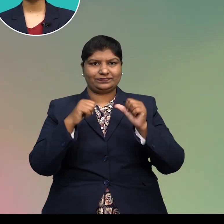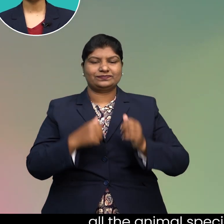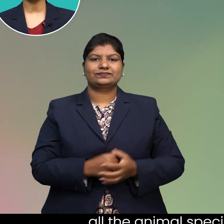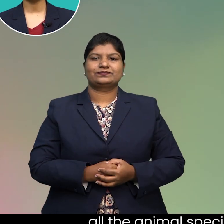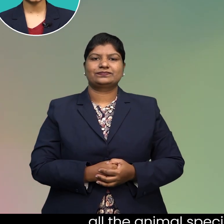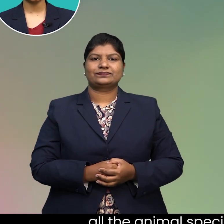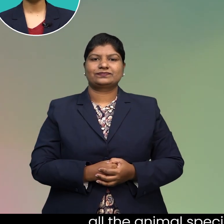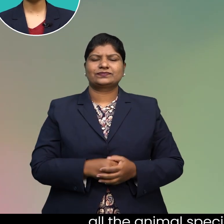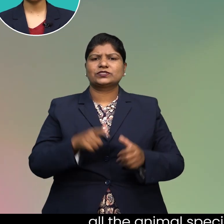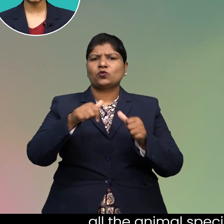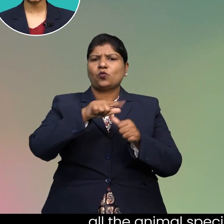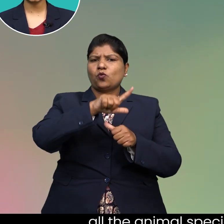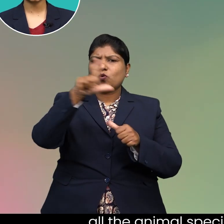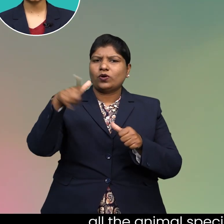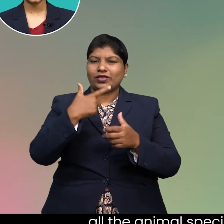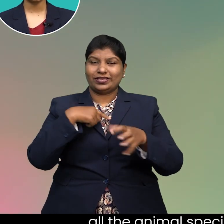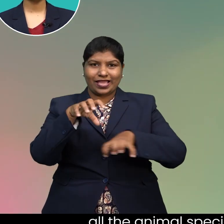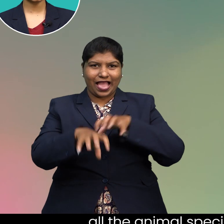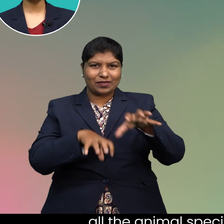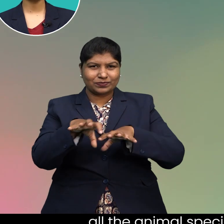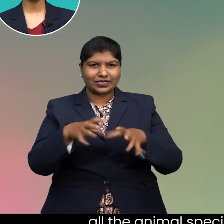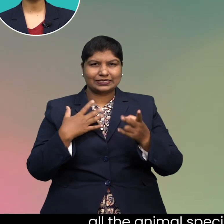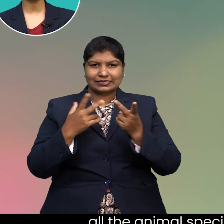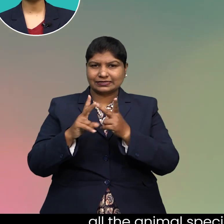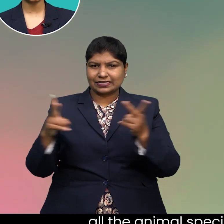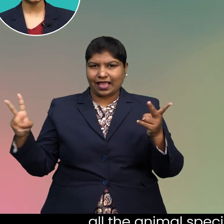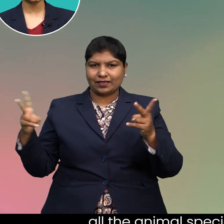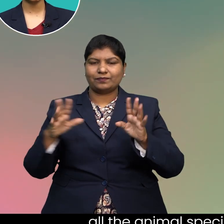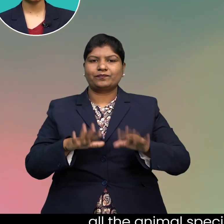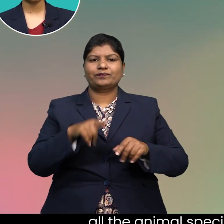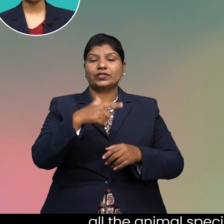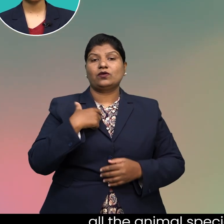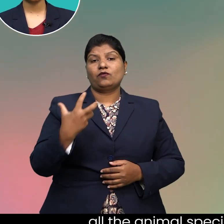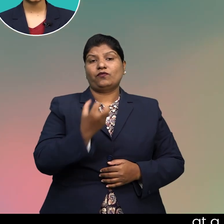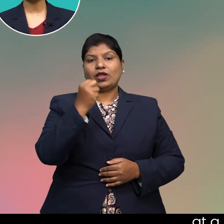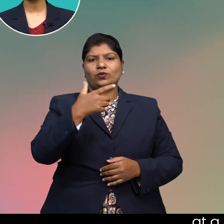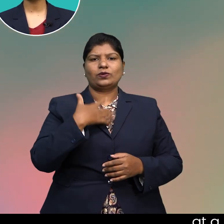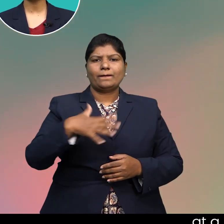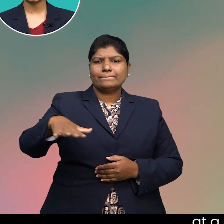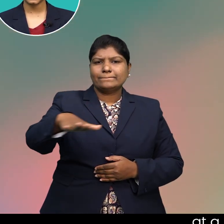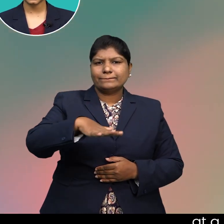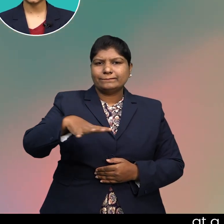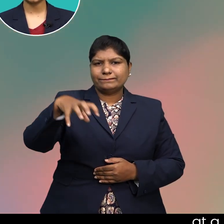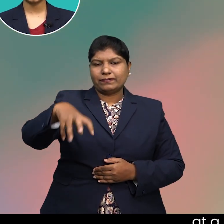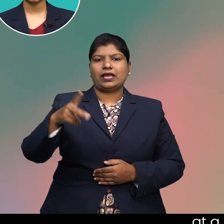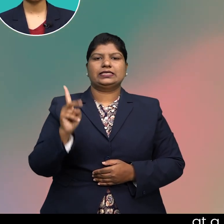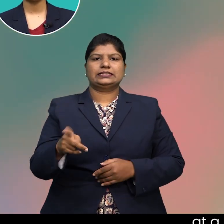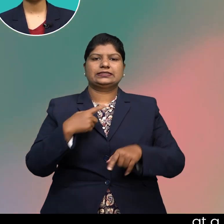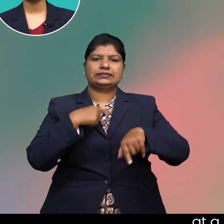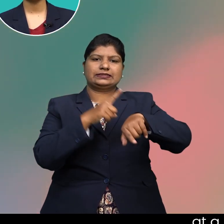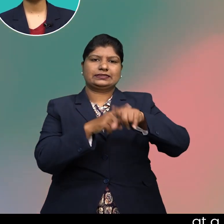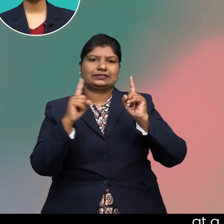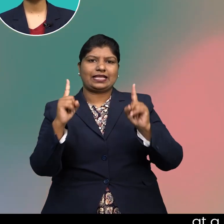Flora. The plants of a particular region, habitat